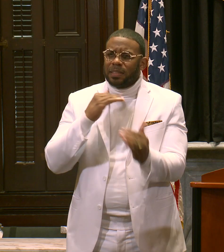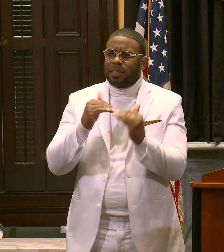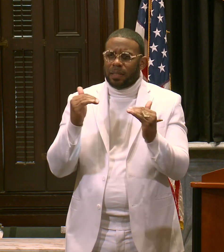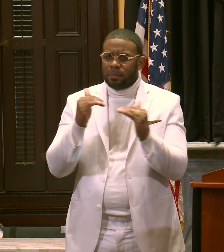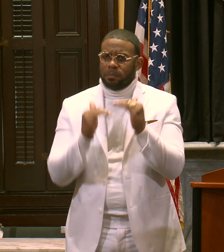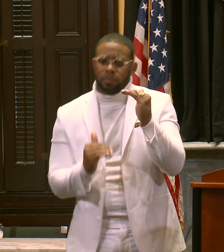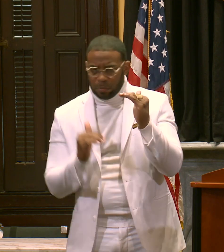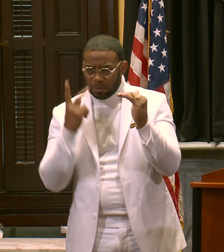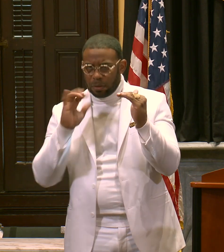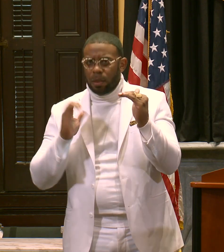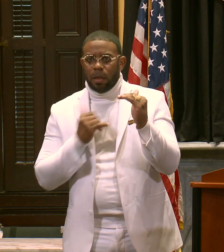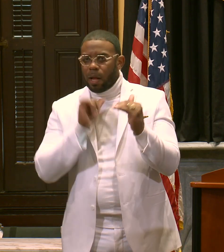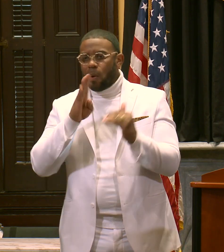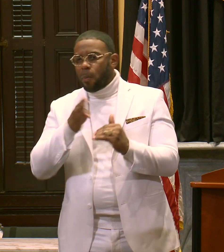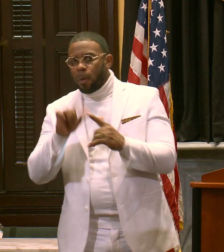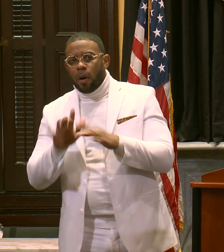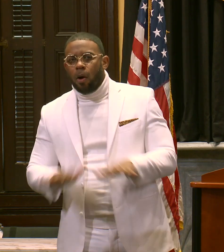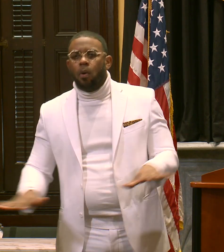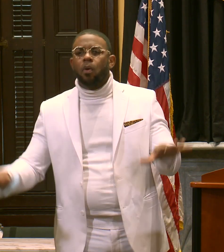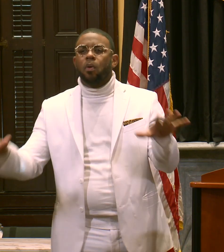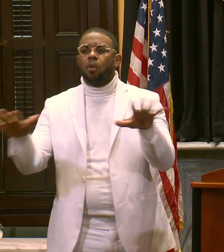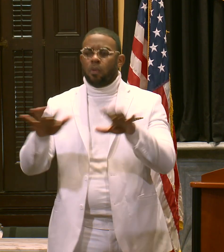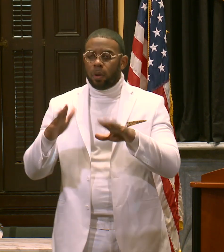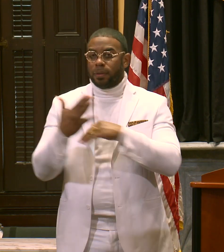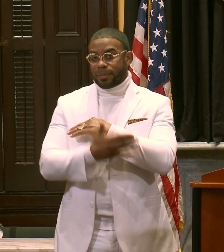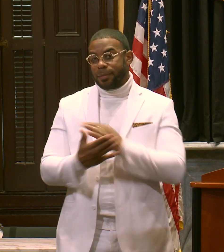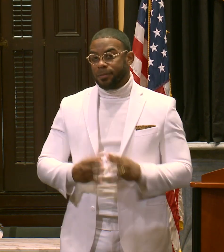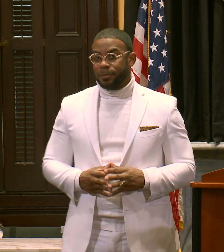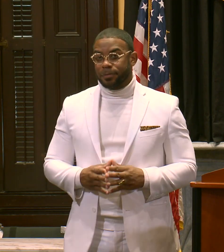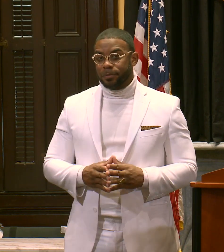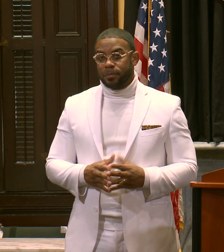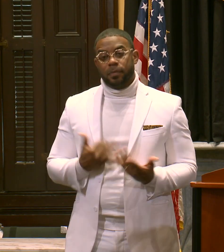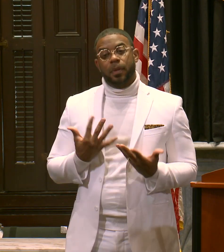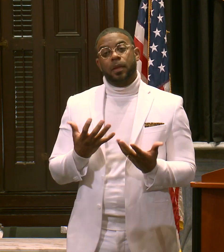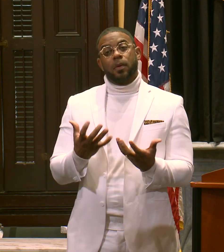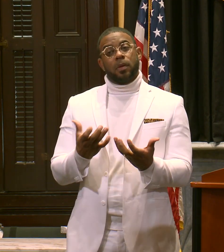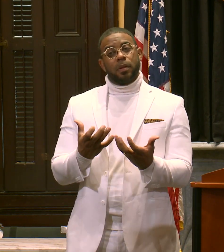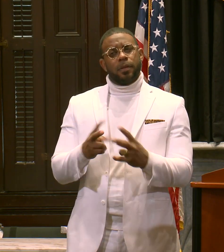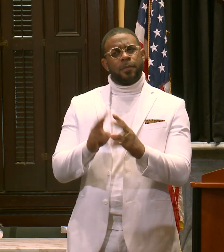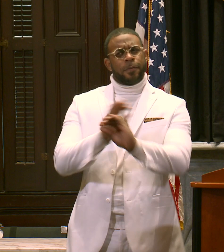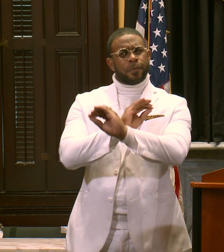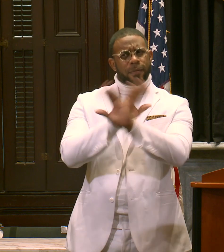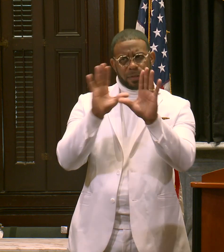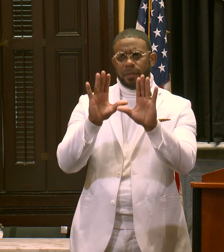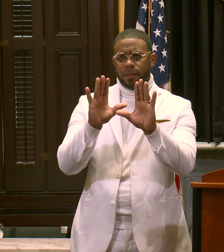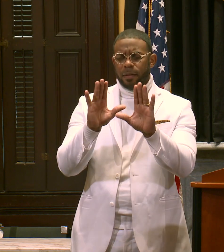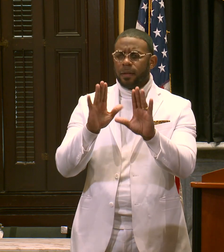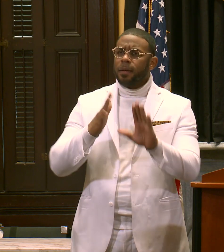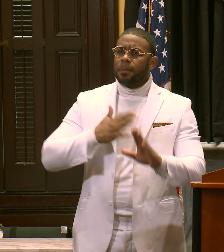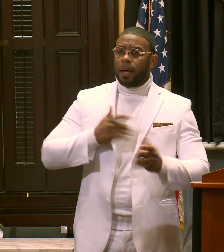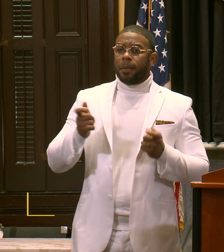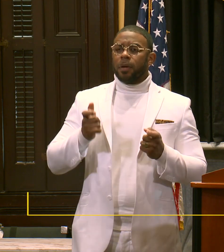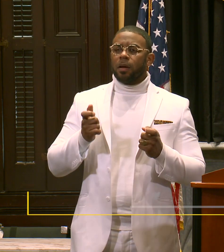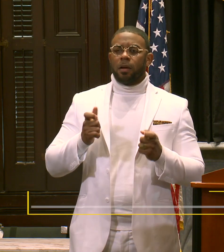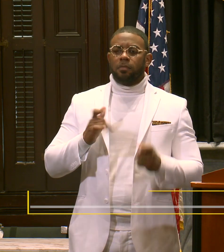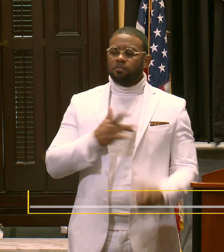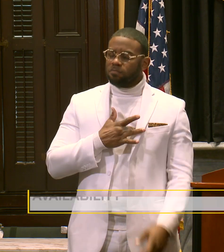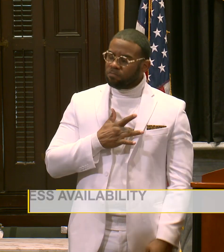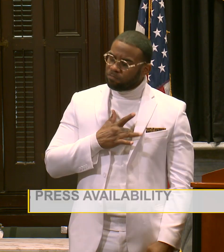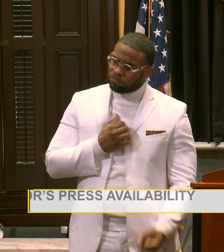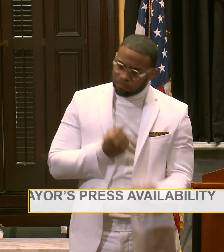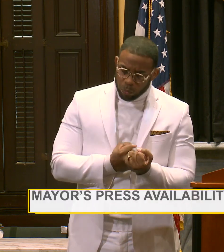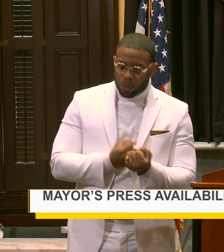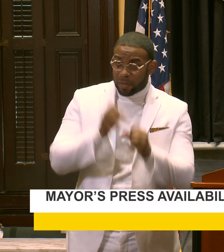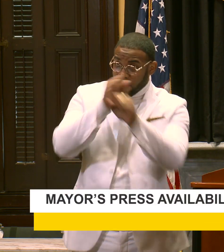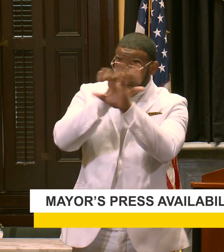of inequity we see not just in Baltimore but across the country. And I want to be very clear that my administration wholeheartedly